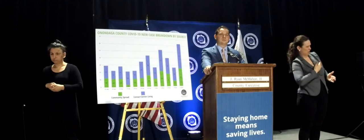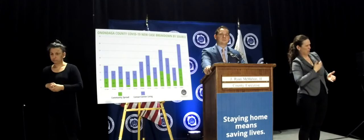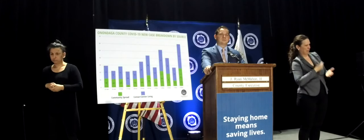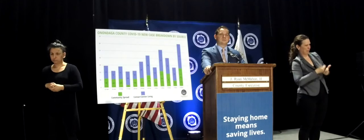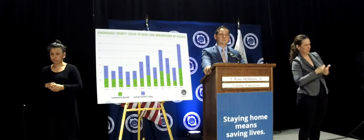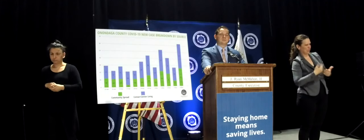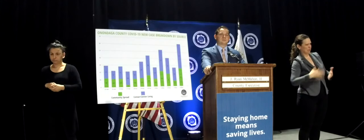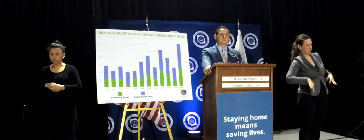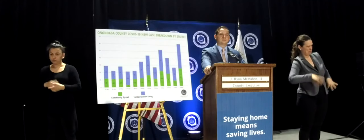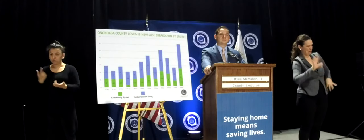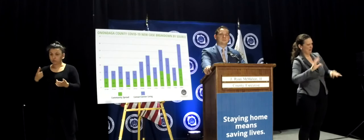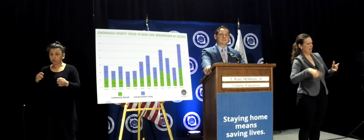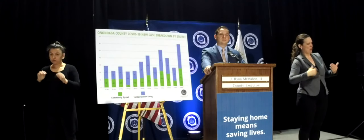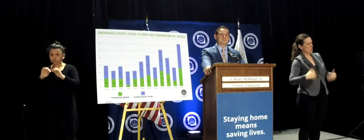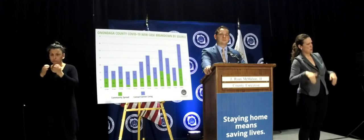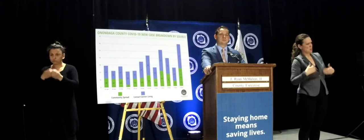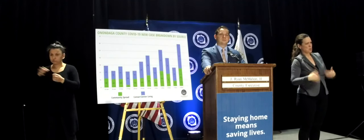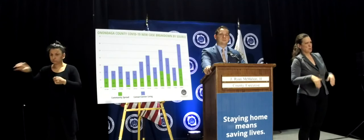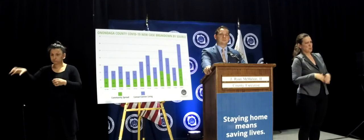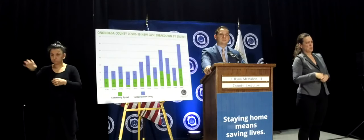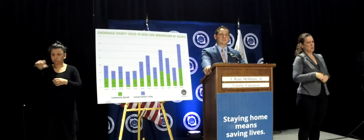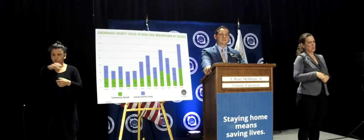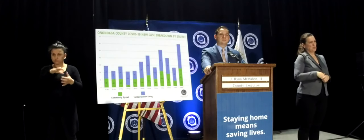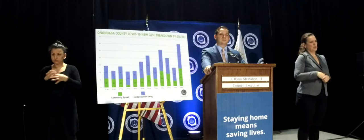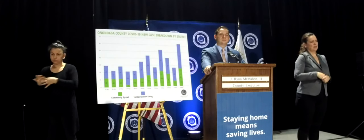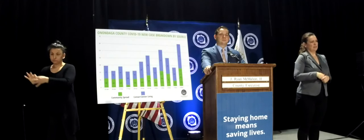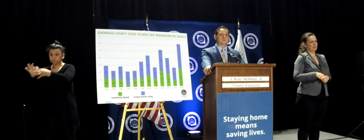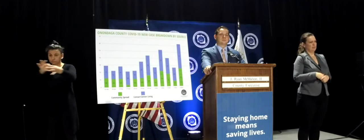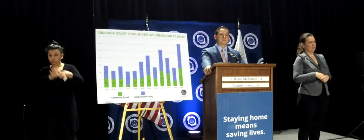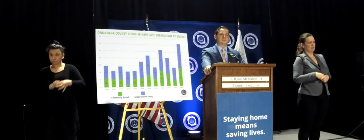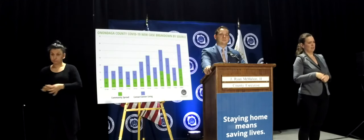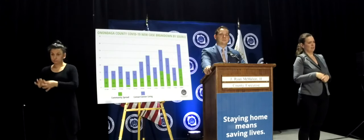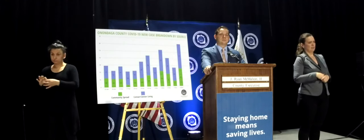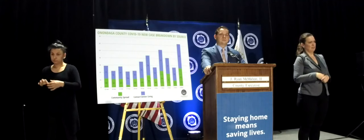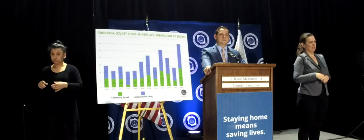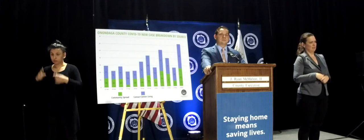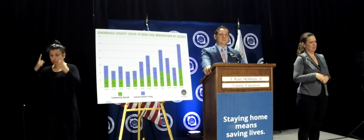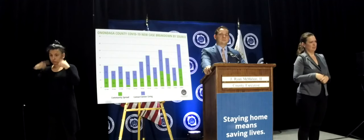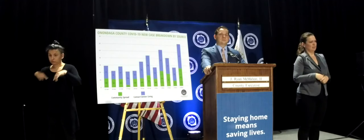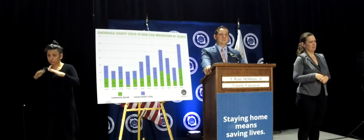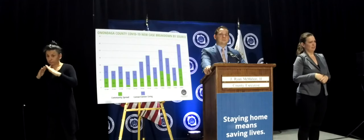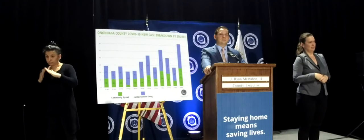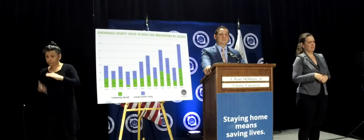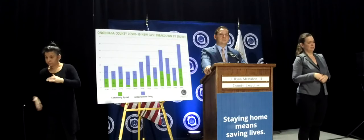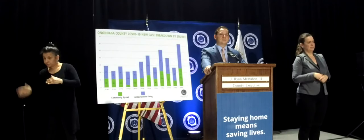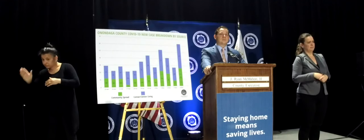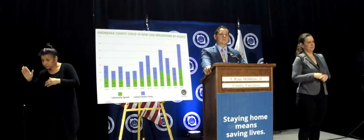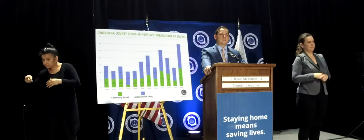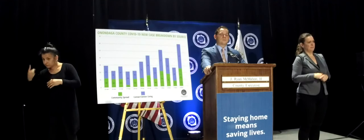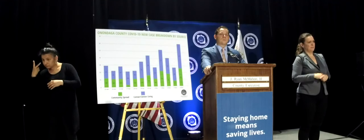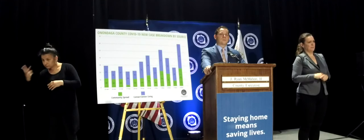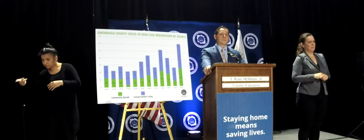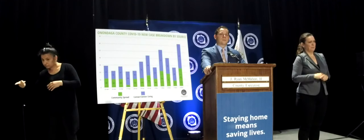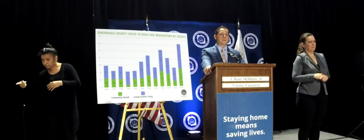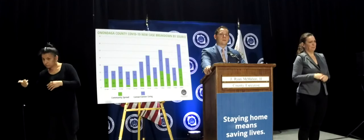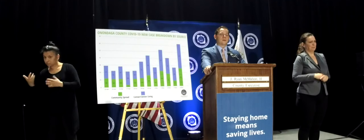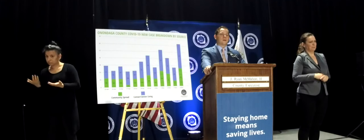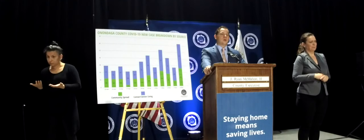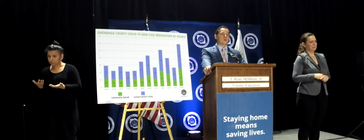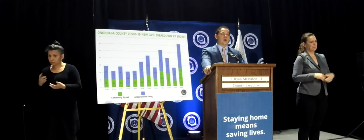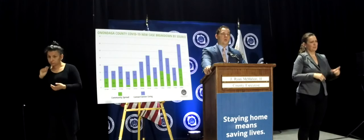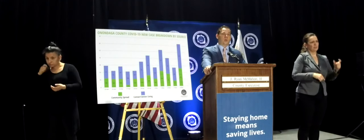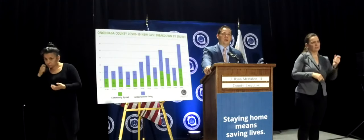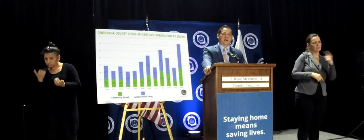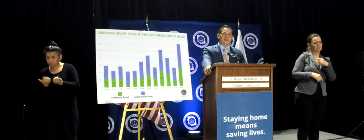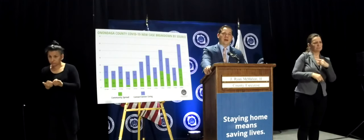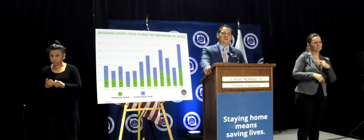are, looked into by the health department as saying, "Hey, we're coming to you." How is that communication going to look? Do you guys know that yet?